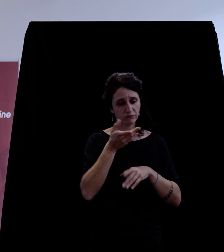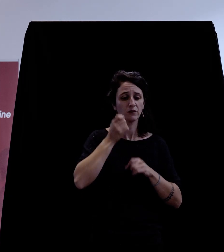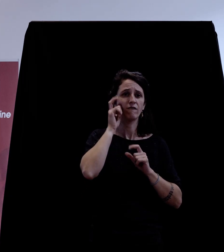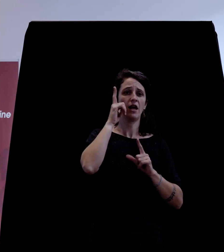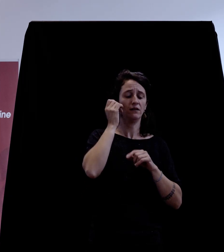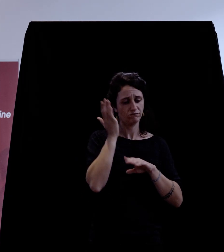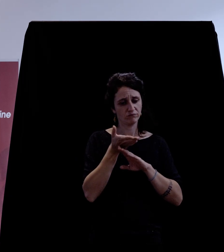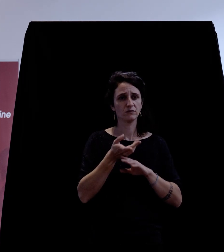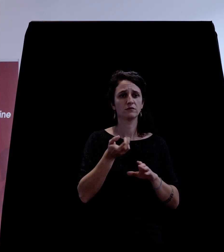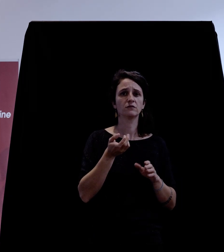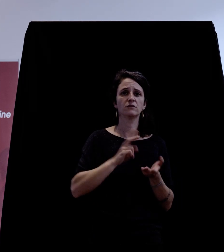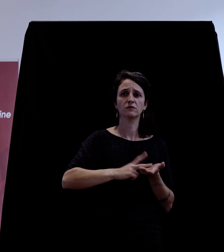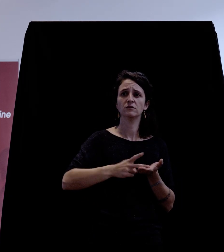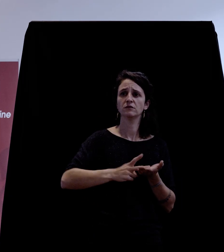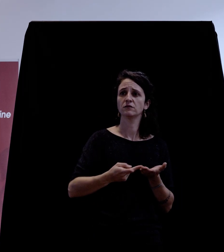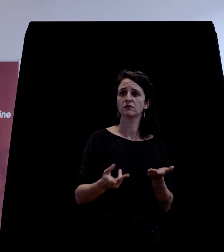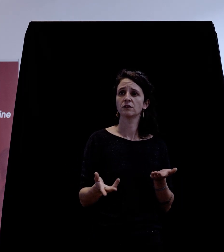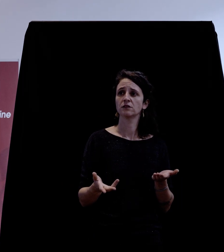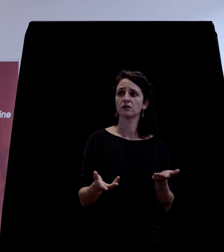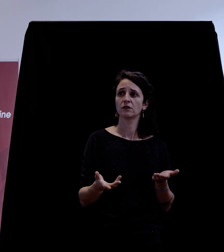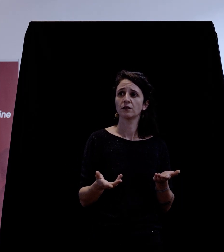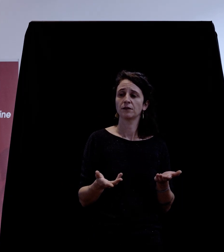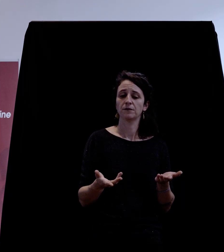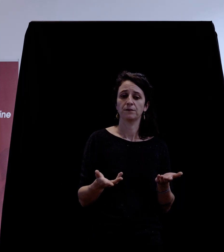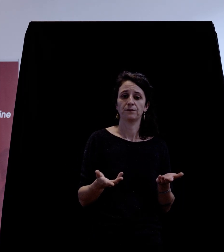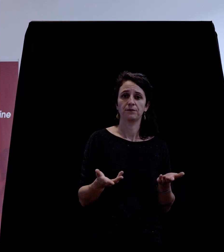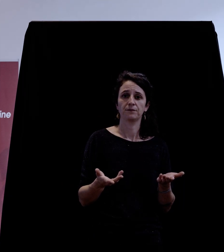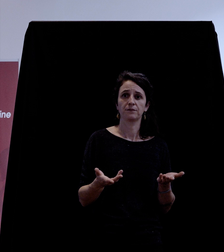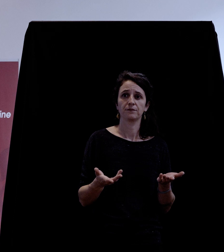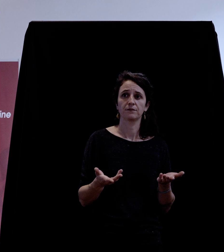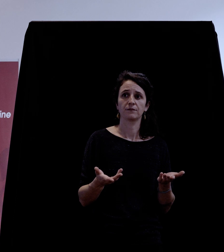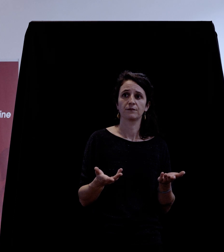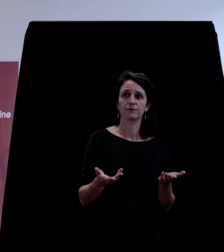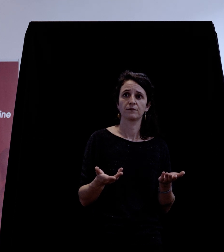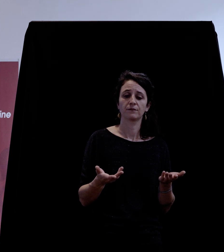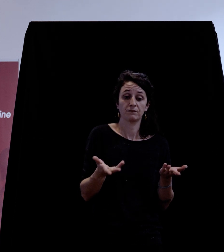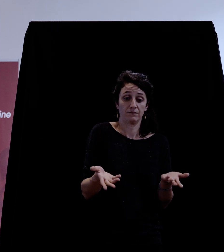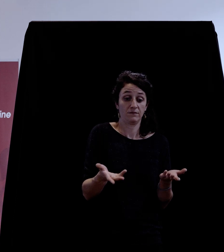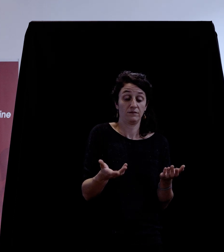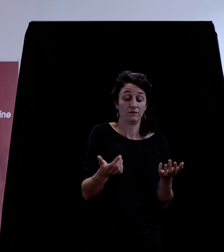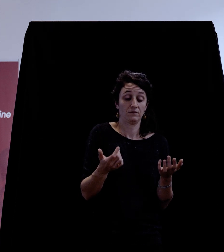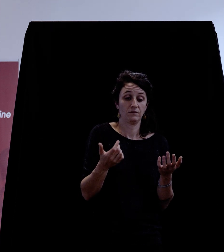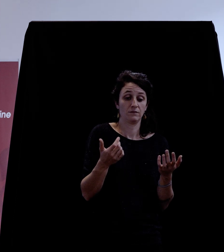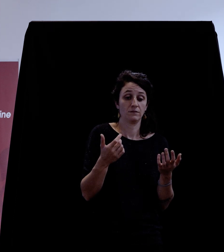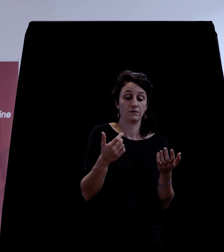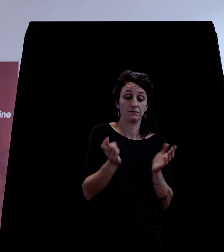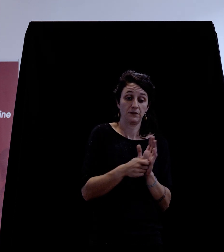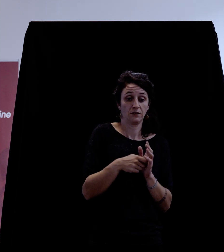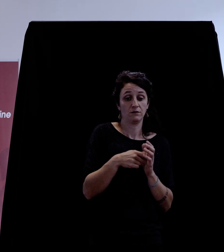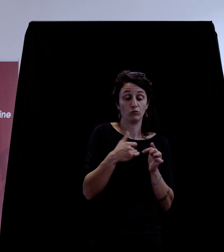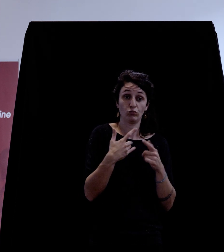We finally found out, after really pursuing the matter, that he had a foreign object